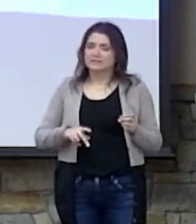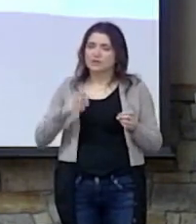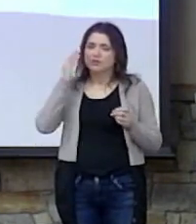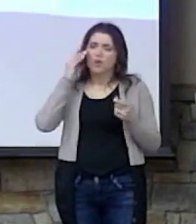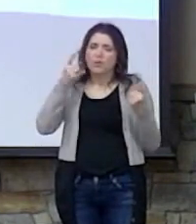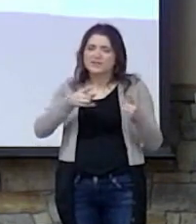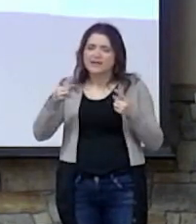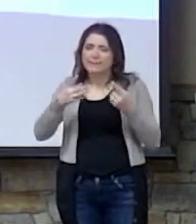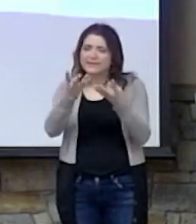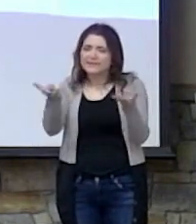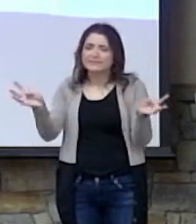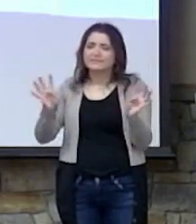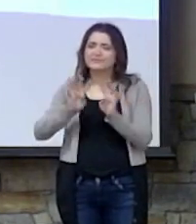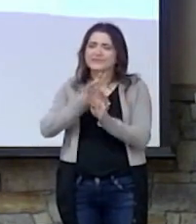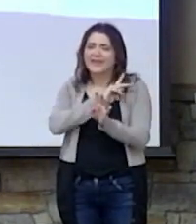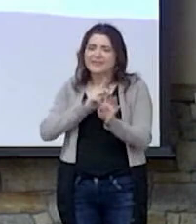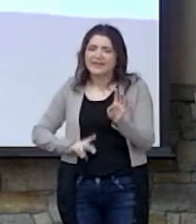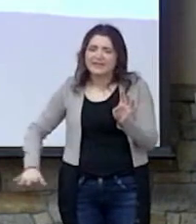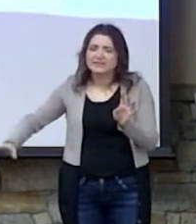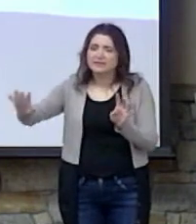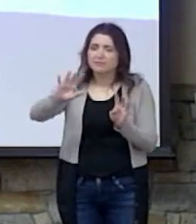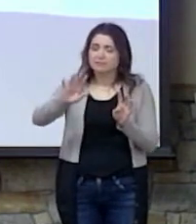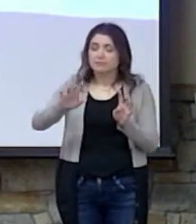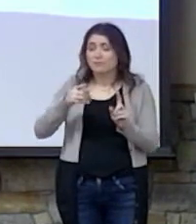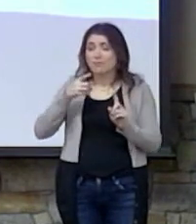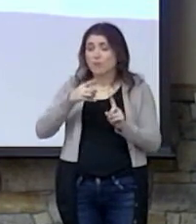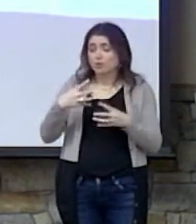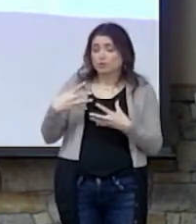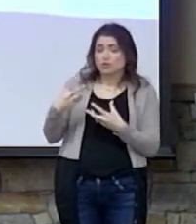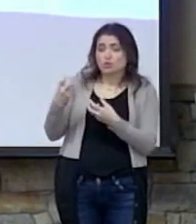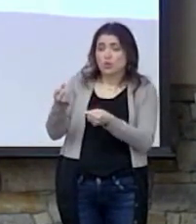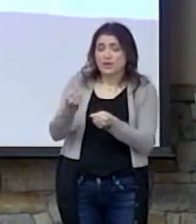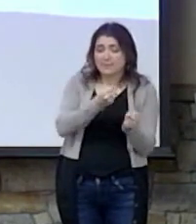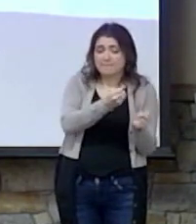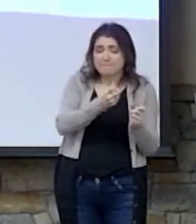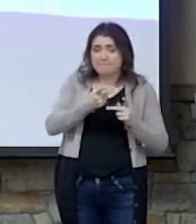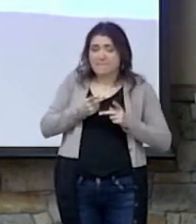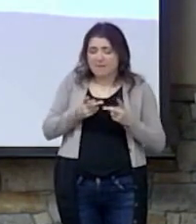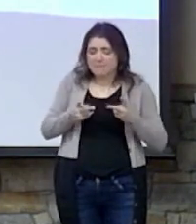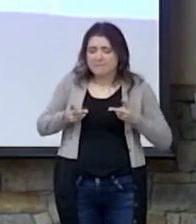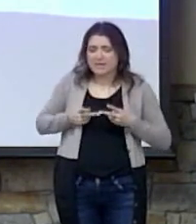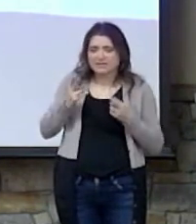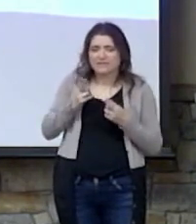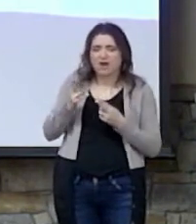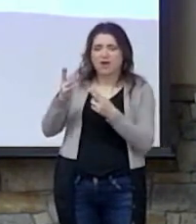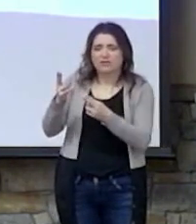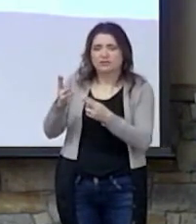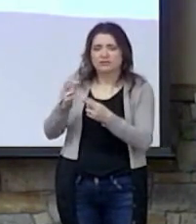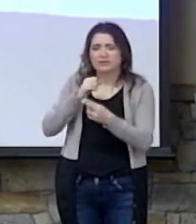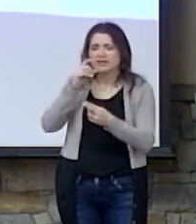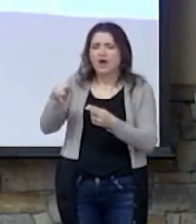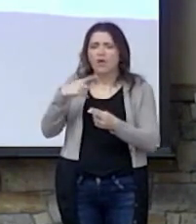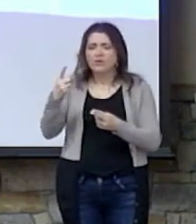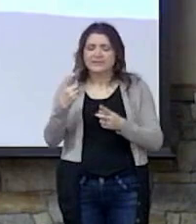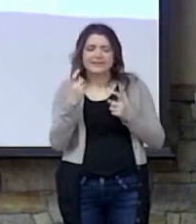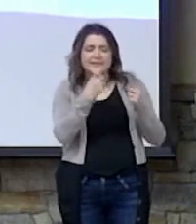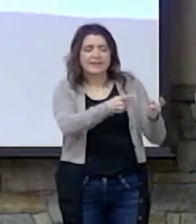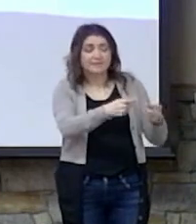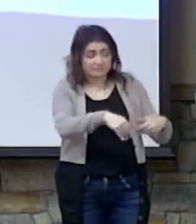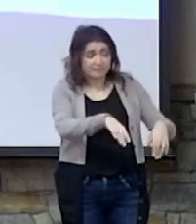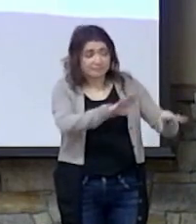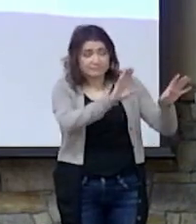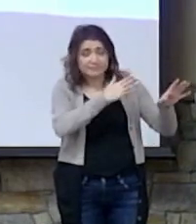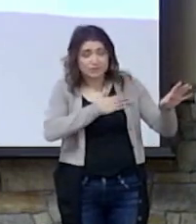restoring him back to a place of honor. Not just giving him the land and say, good luck, go and